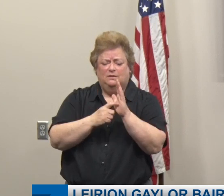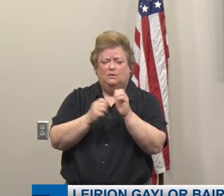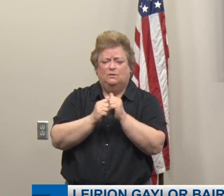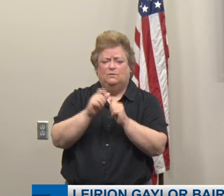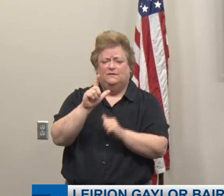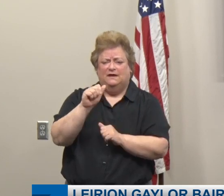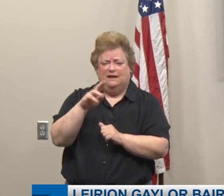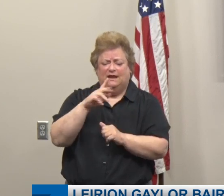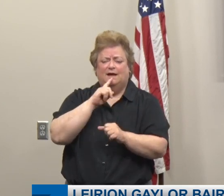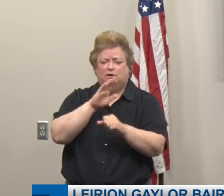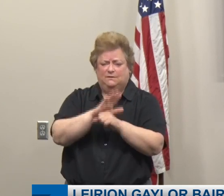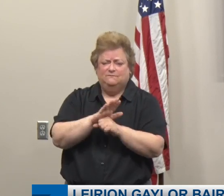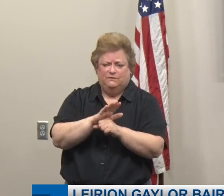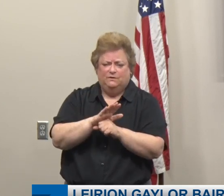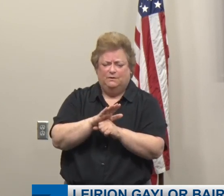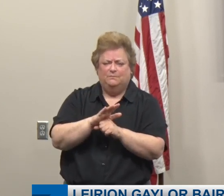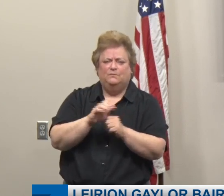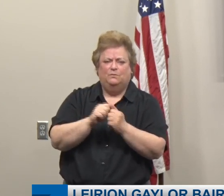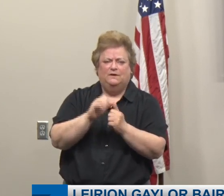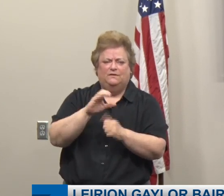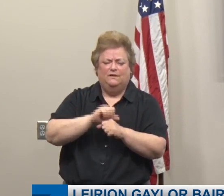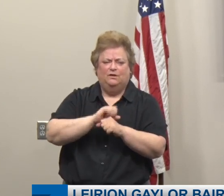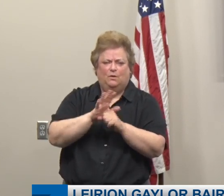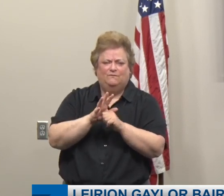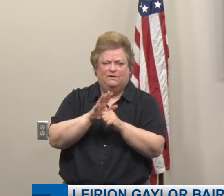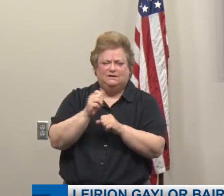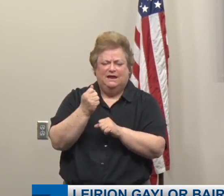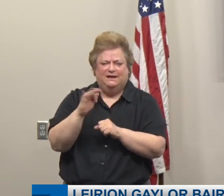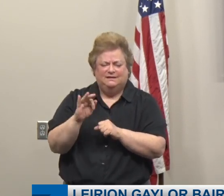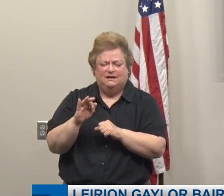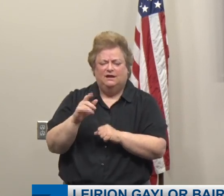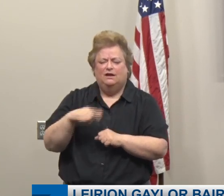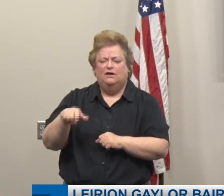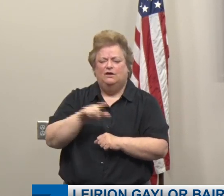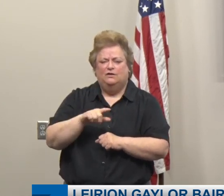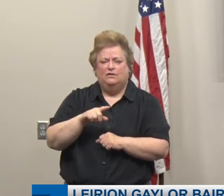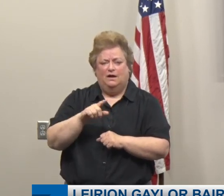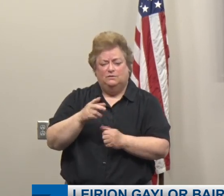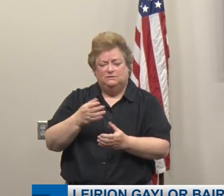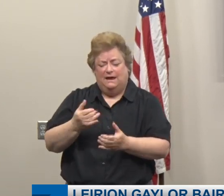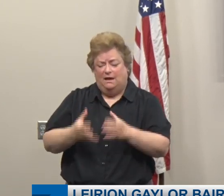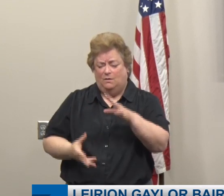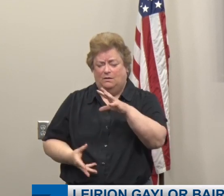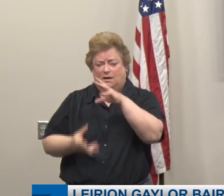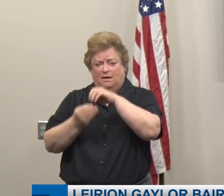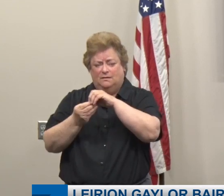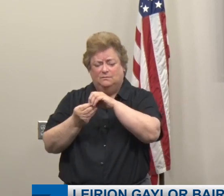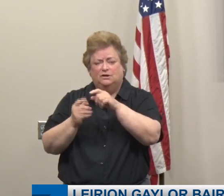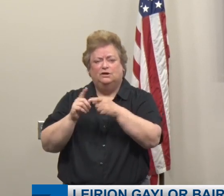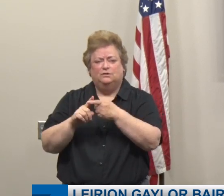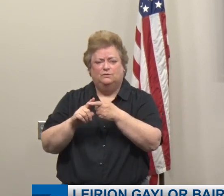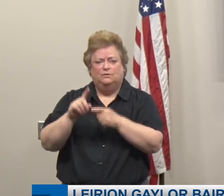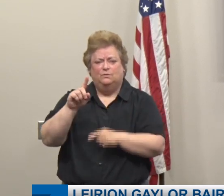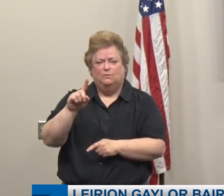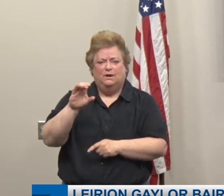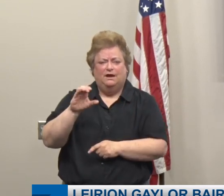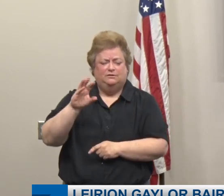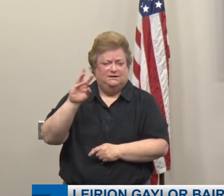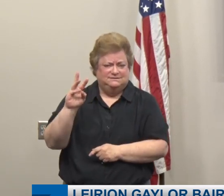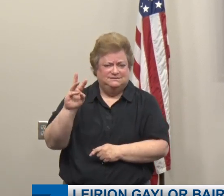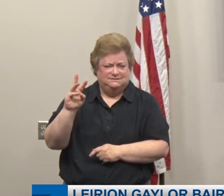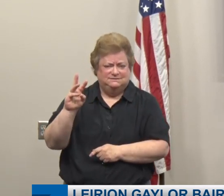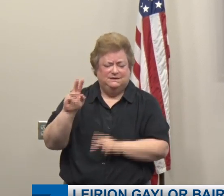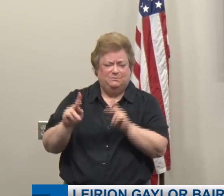confirmed cases of Kovan 19 today those nine individuals bring Lincoln's total number of cases to 106